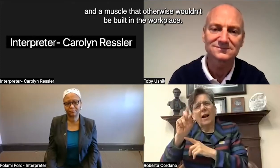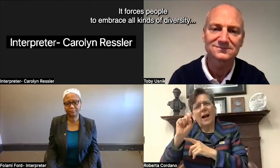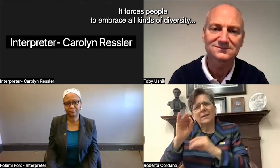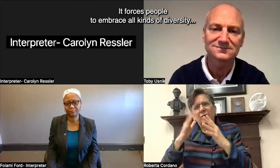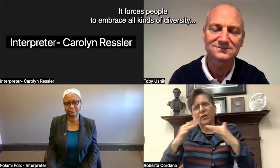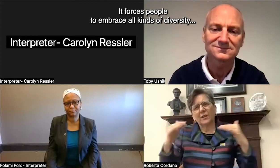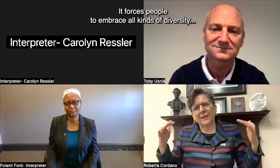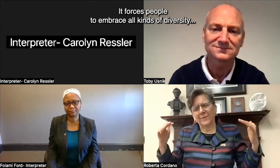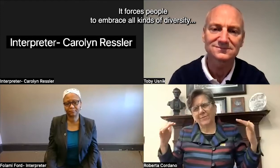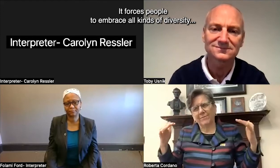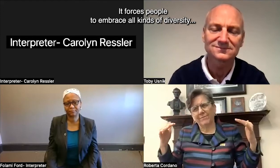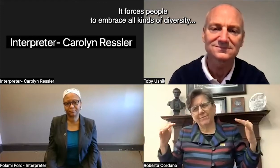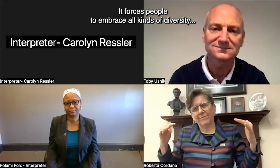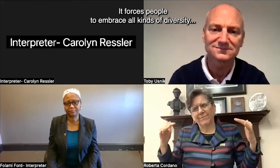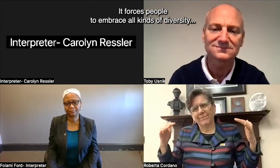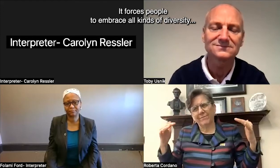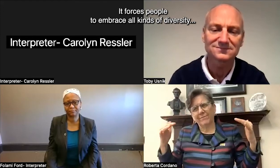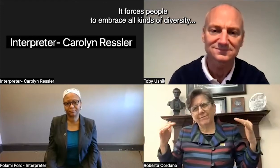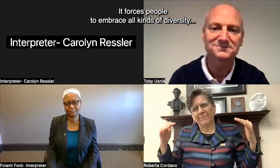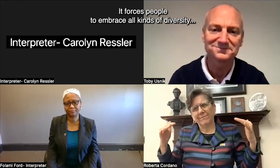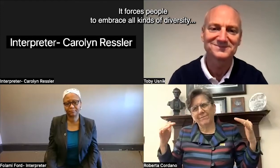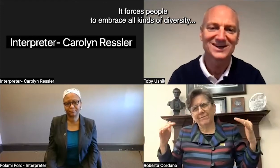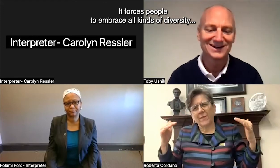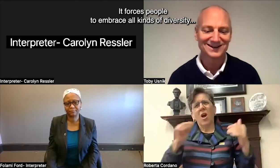to embrace all kinds of diversity.